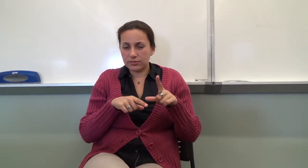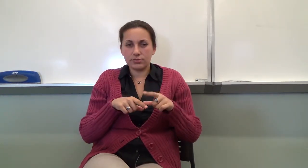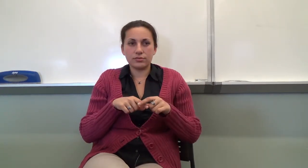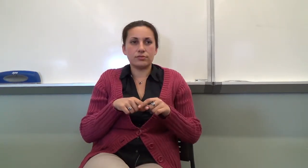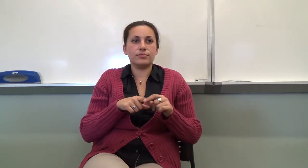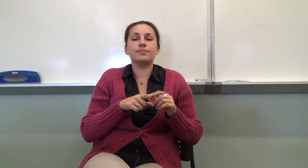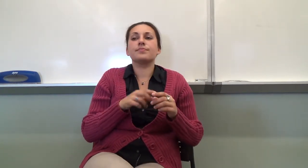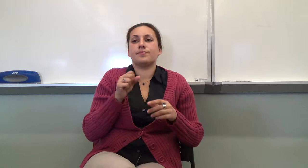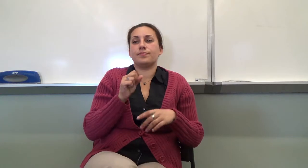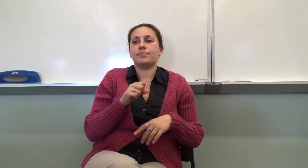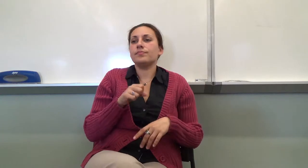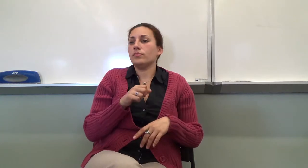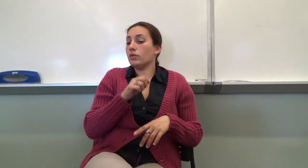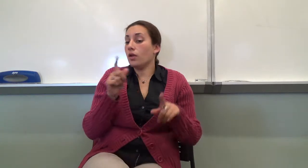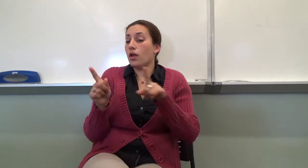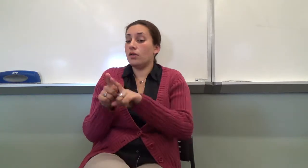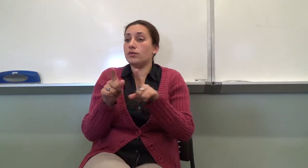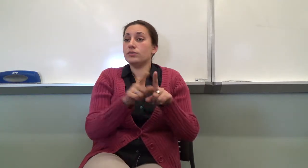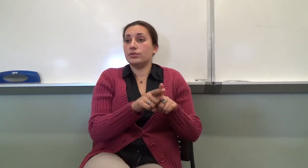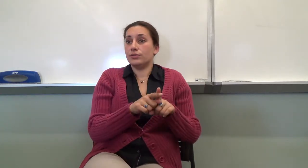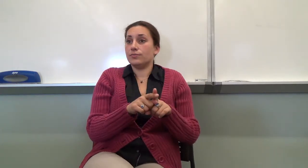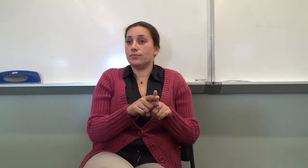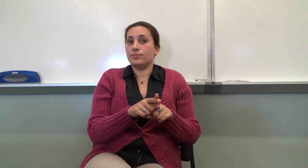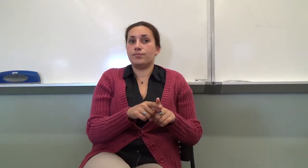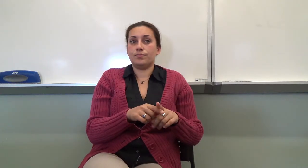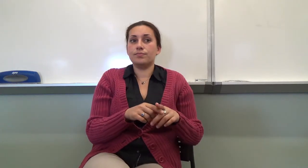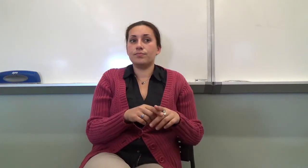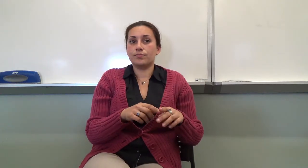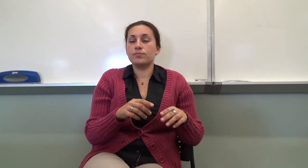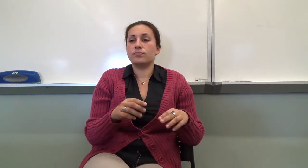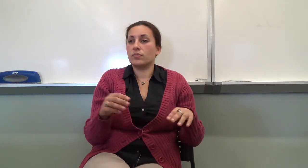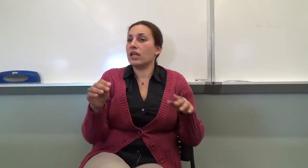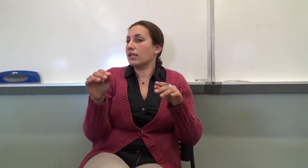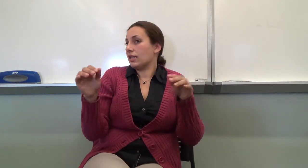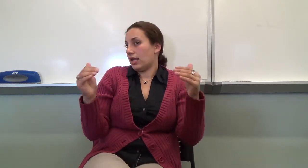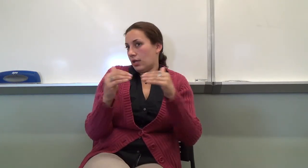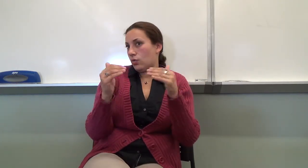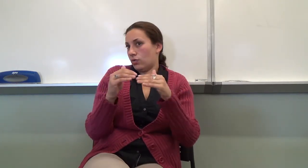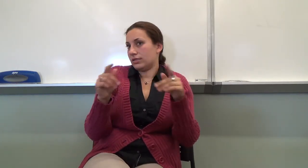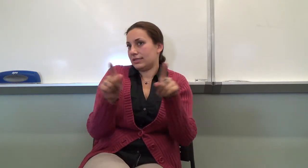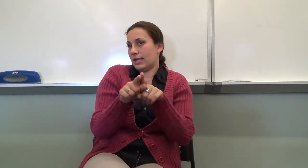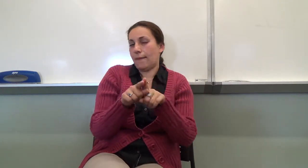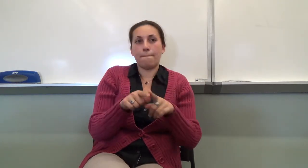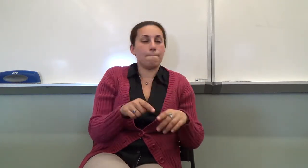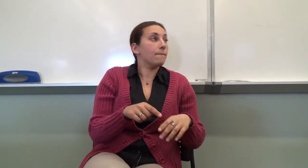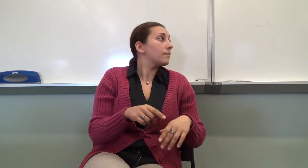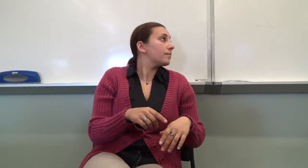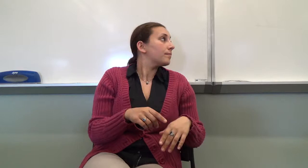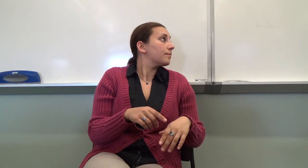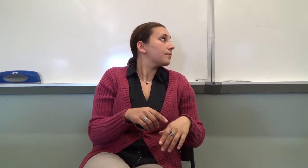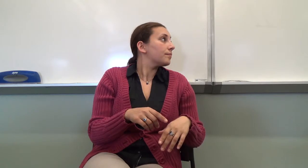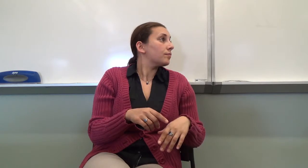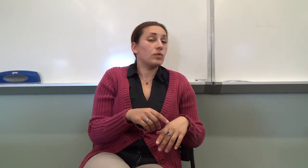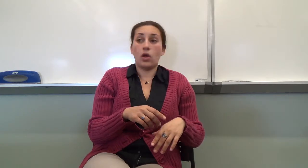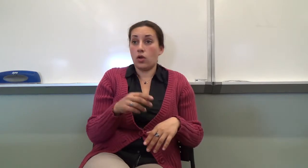also alternate interior. This is an obtuse, and this is an obtuse. Are those 2 equal to each